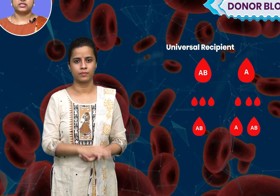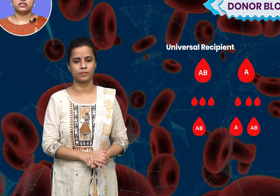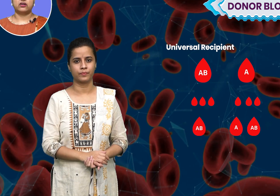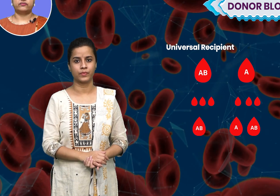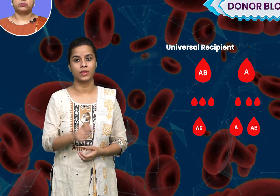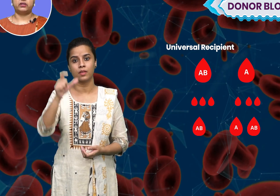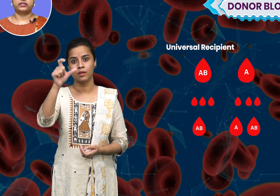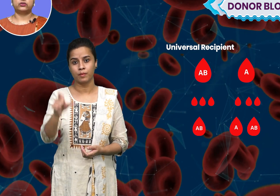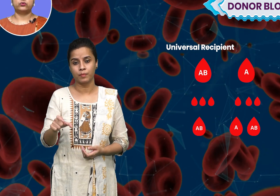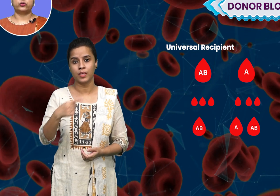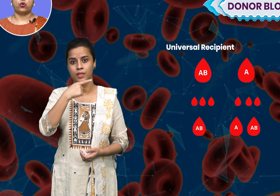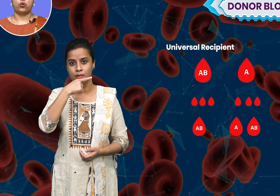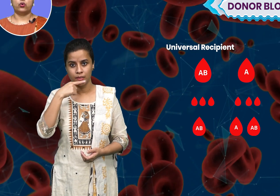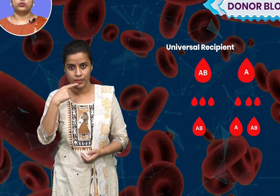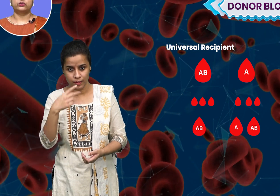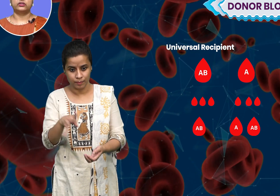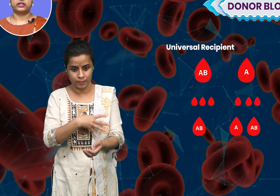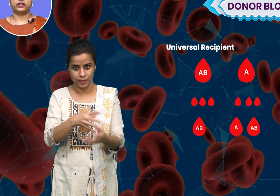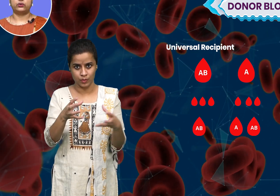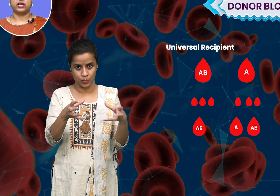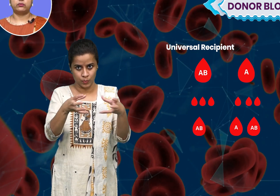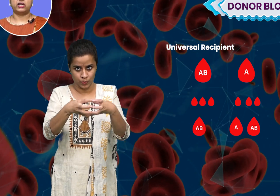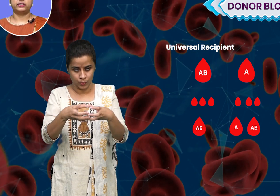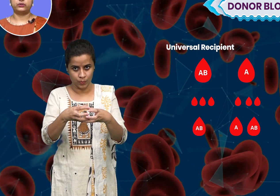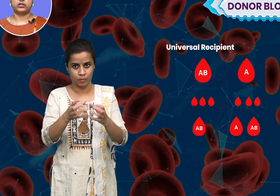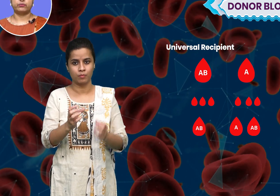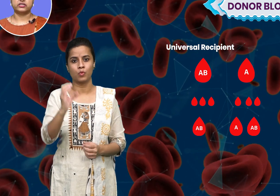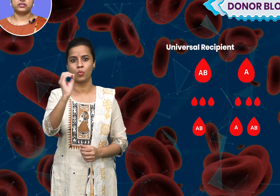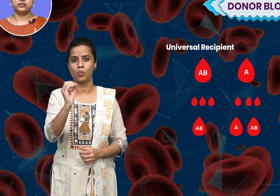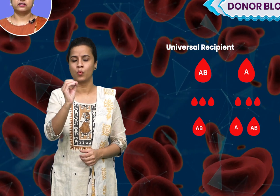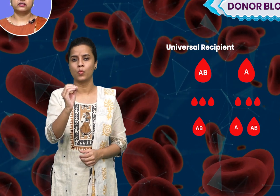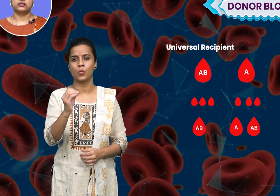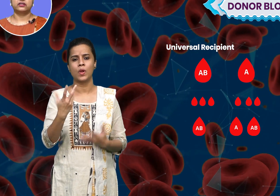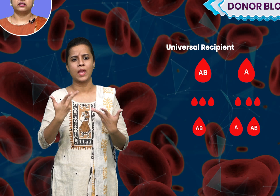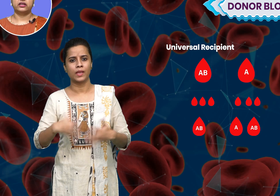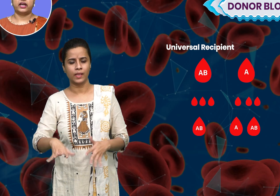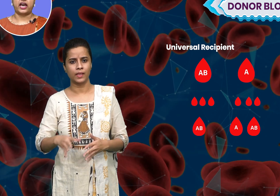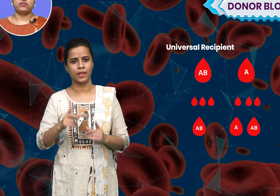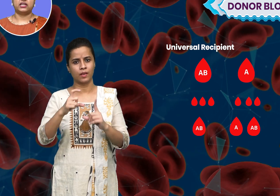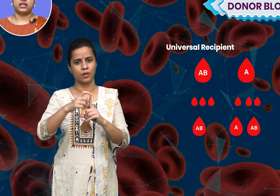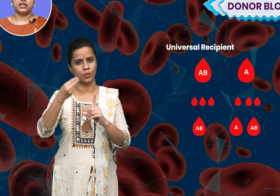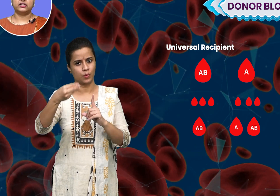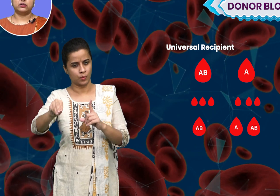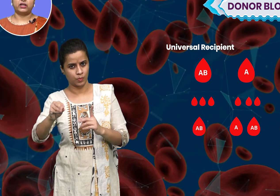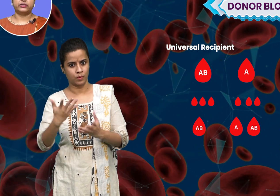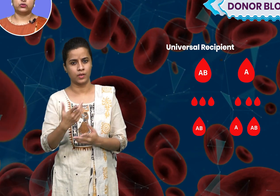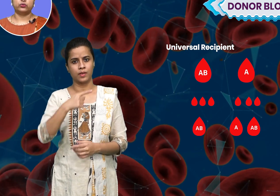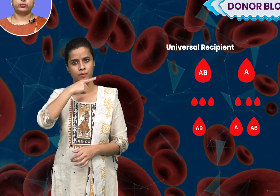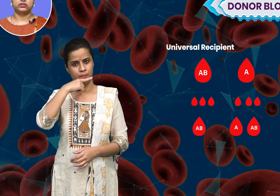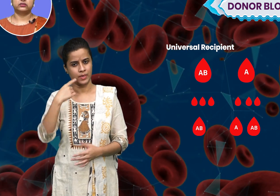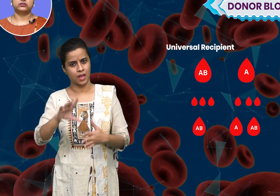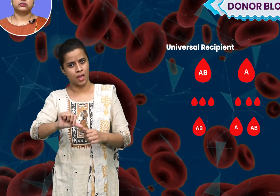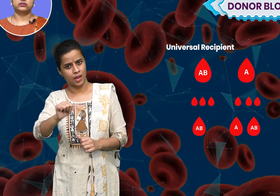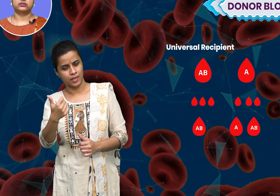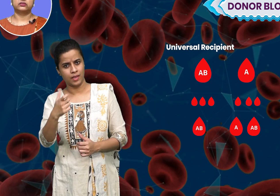A person of the blood group O can donate blood to a person having any other blood